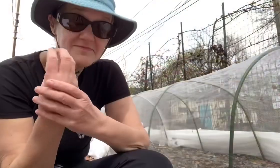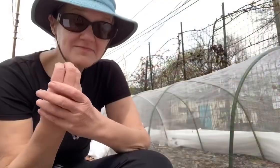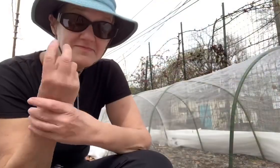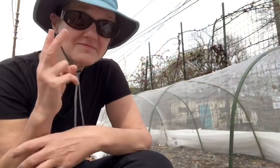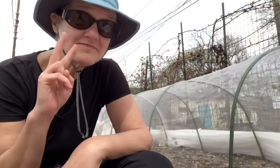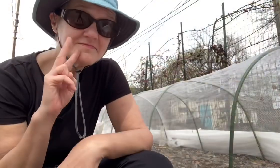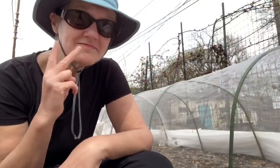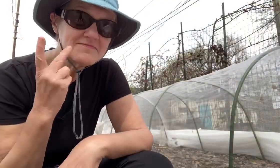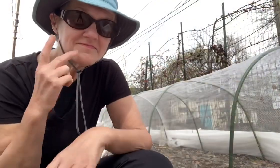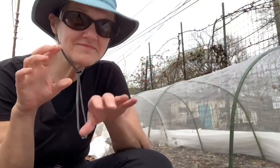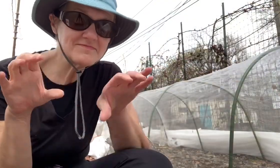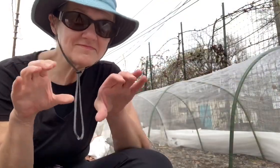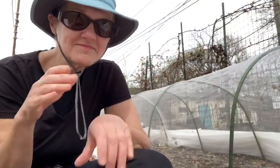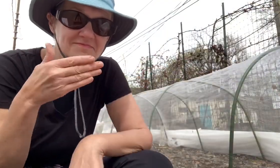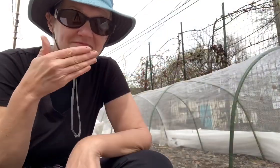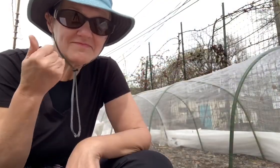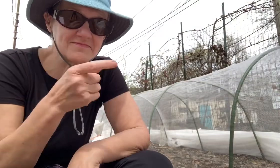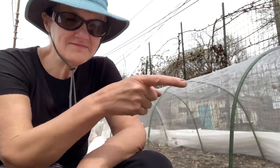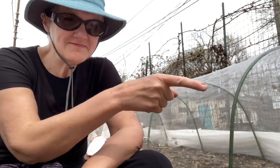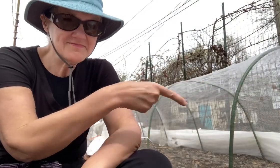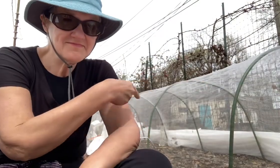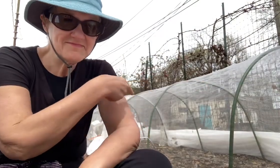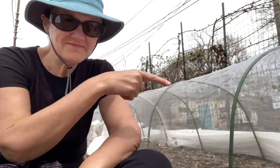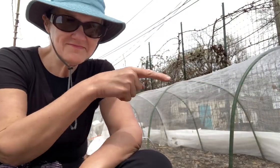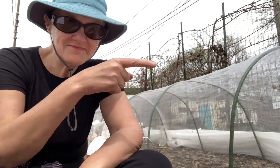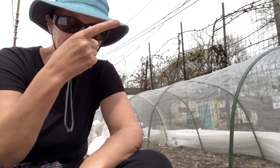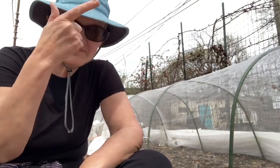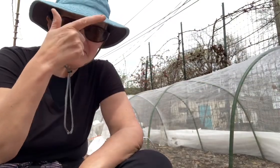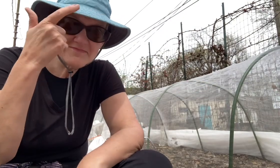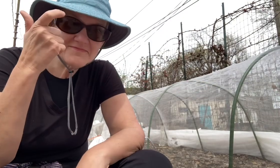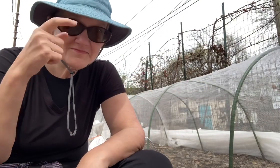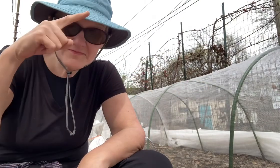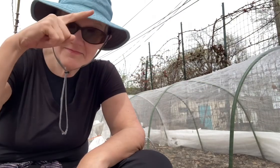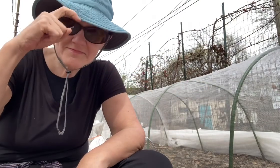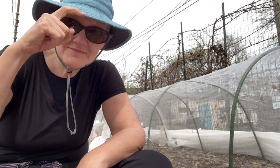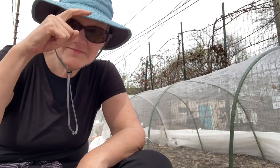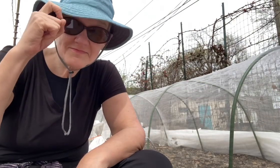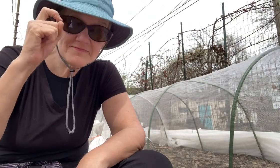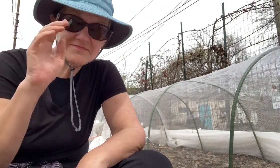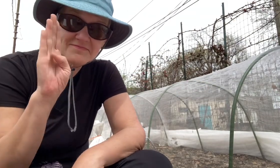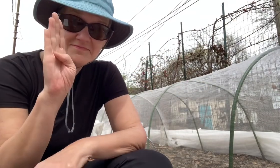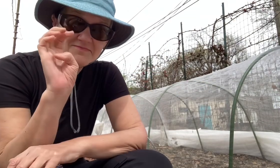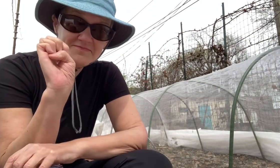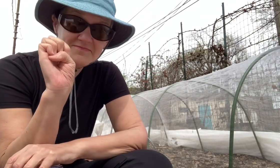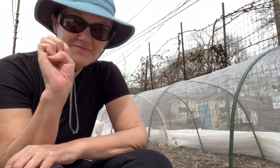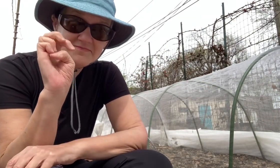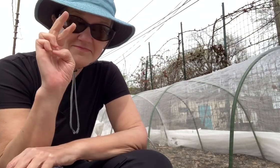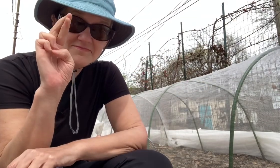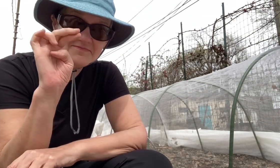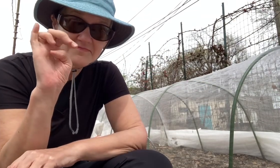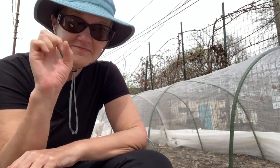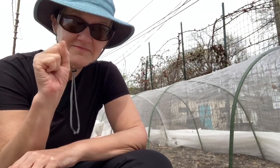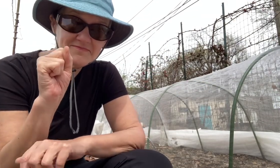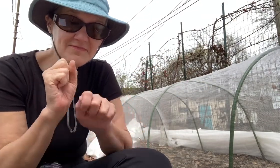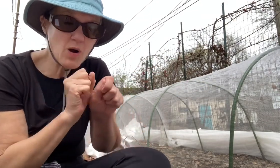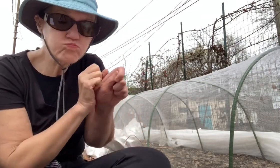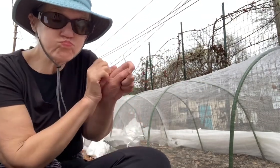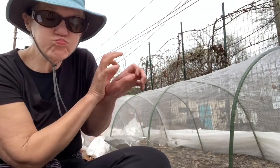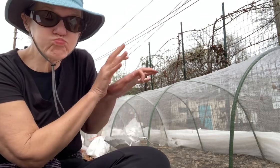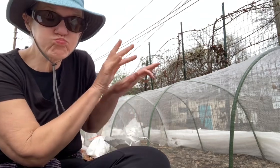The spring vegetables do best along this side of the garden because in the summer these blackberry canes